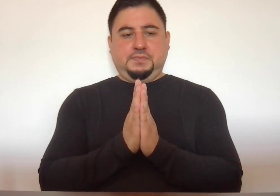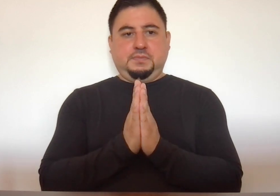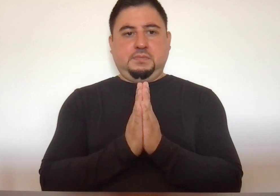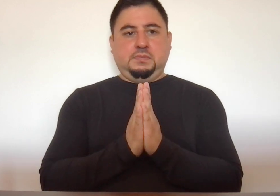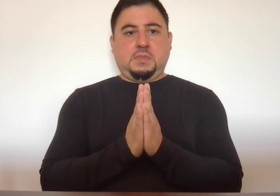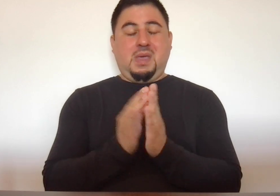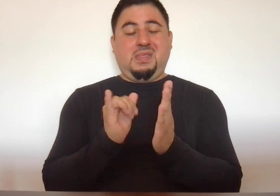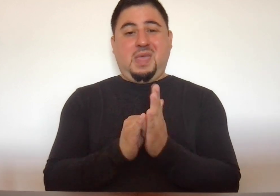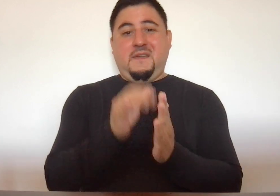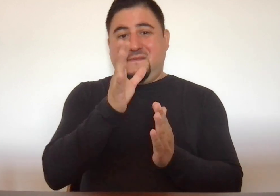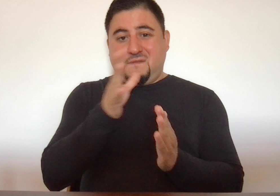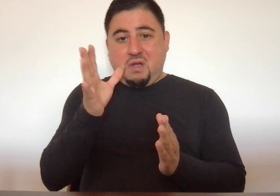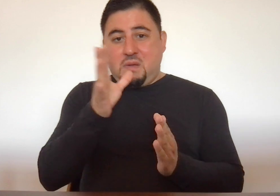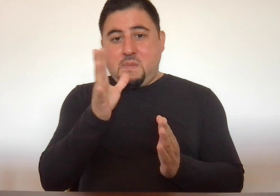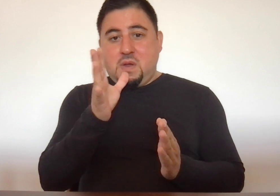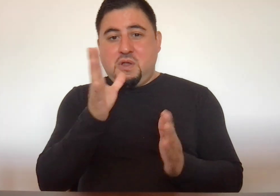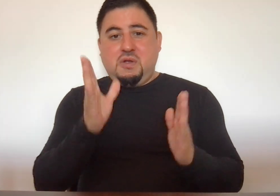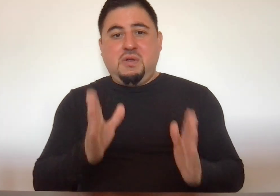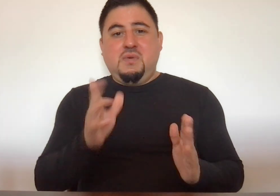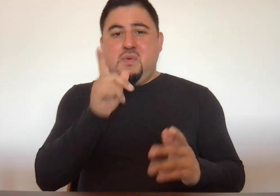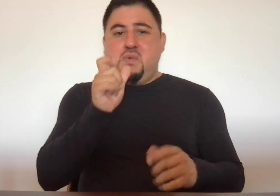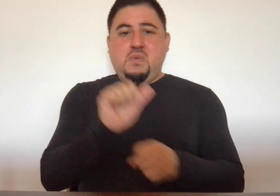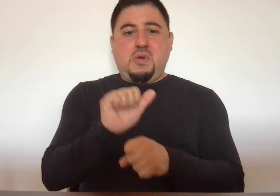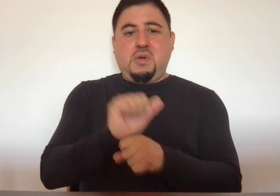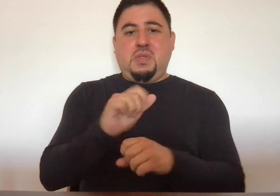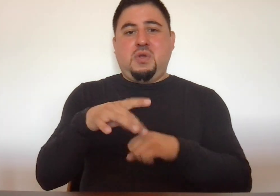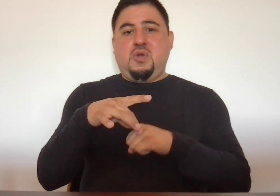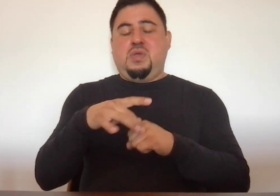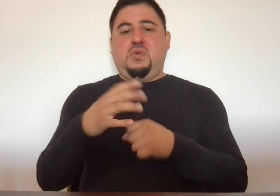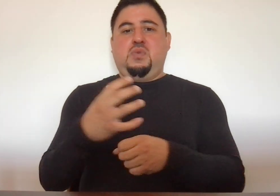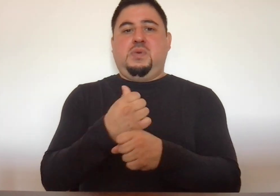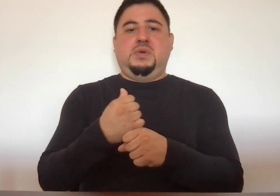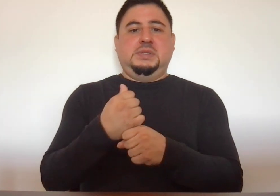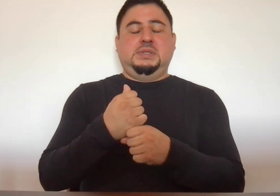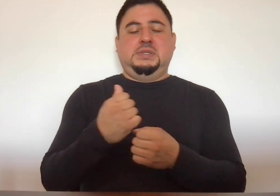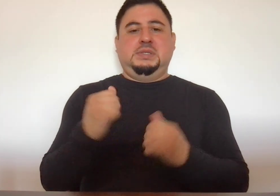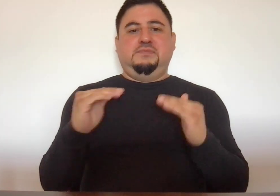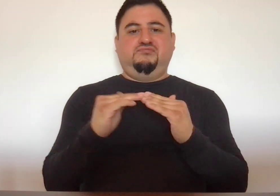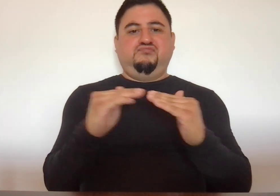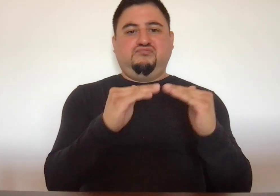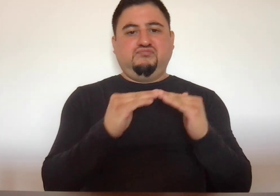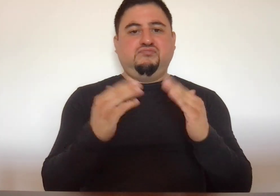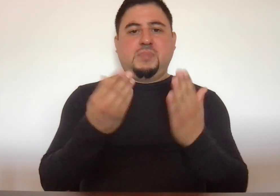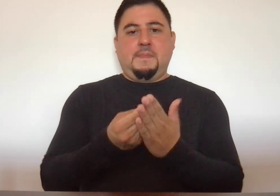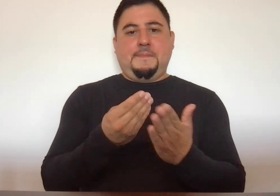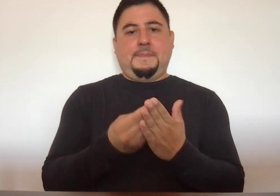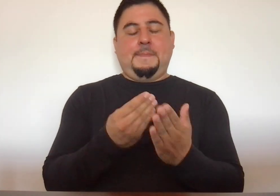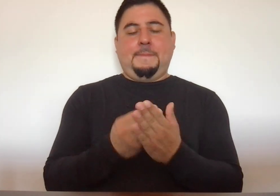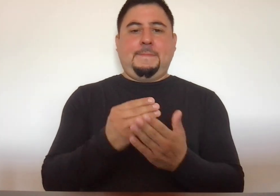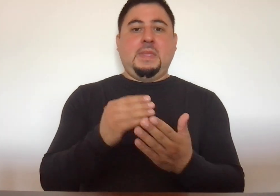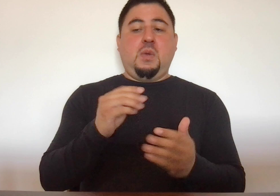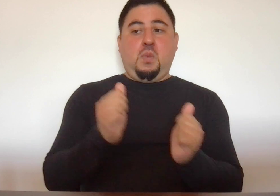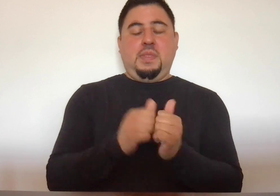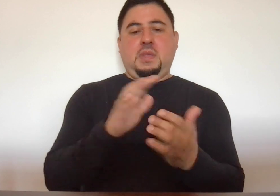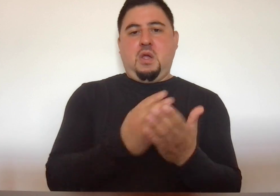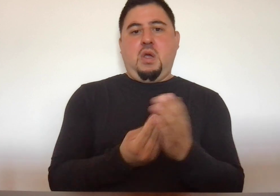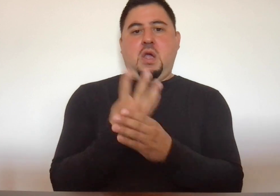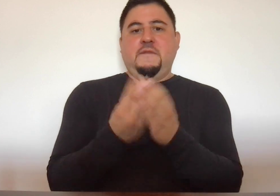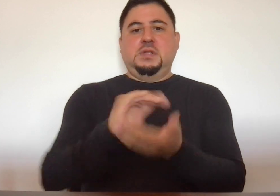That farmers and all who work the earth receive just wage and abundant harvest. Let us pray to the Lord.